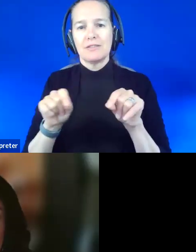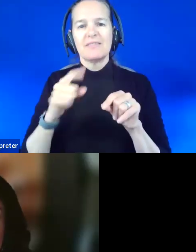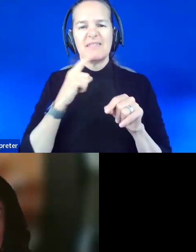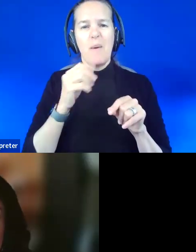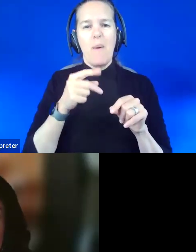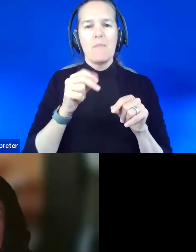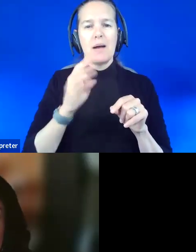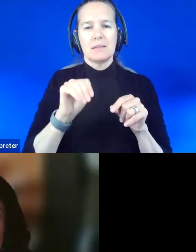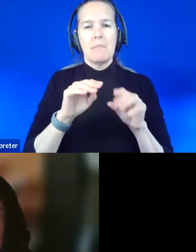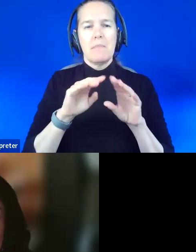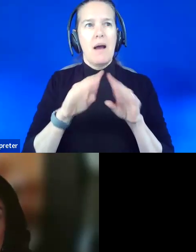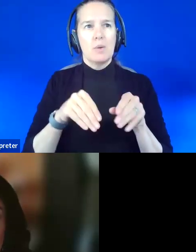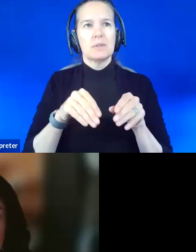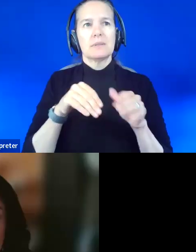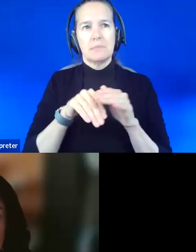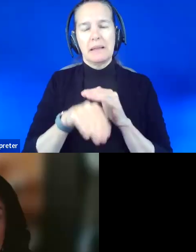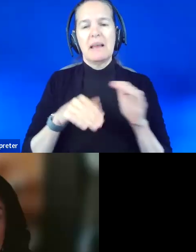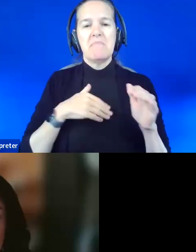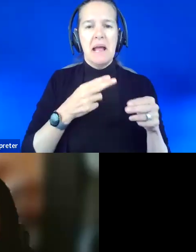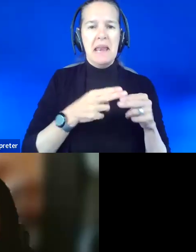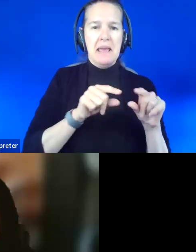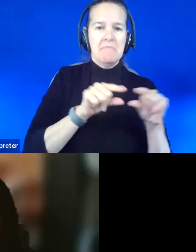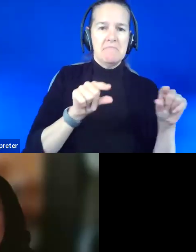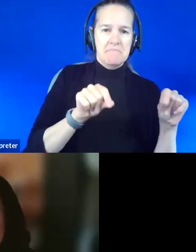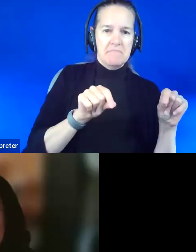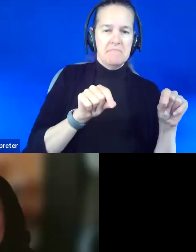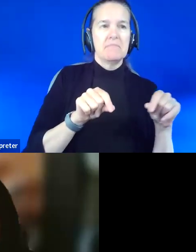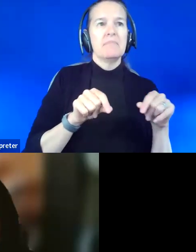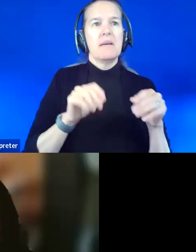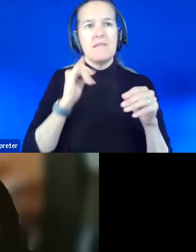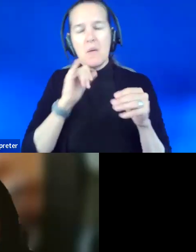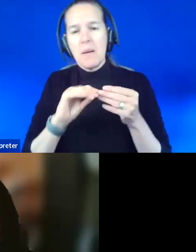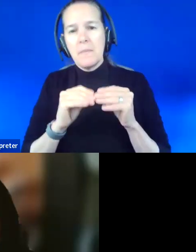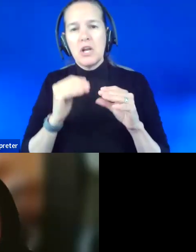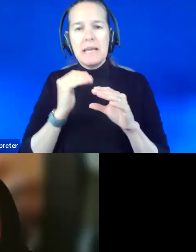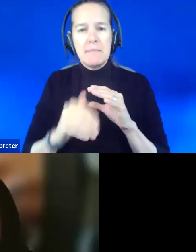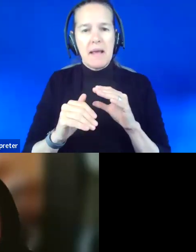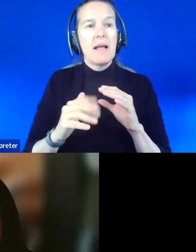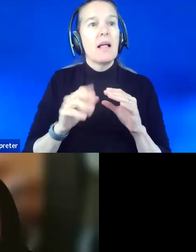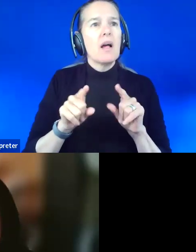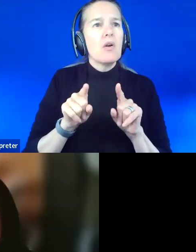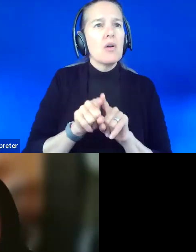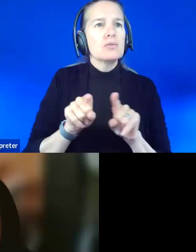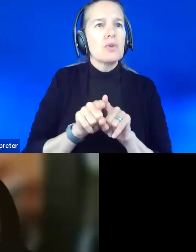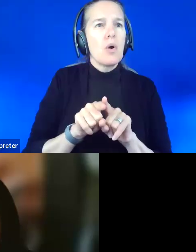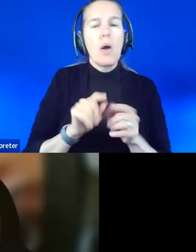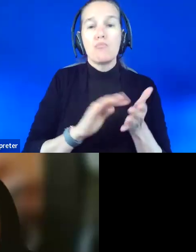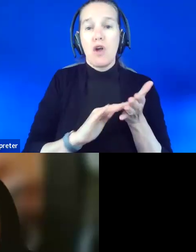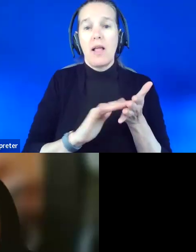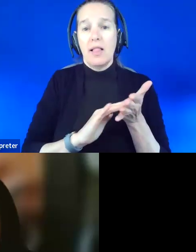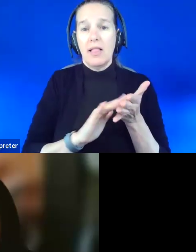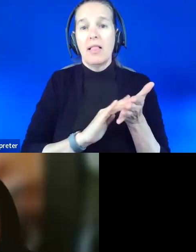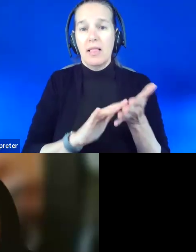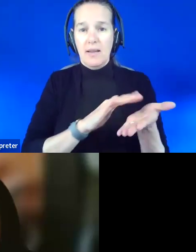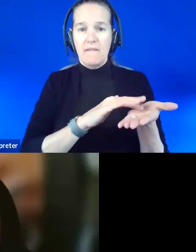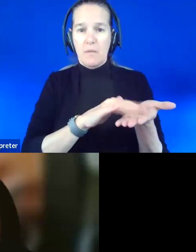House Accessibility with my name and number and email, and also